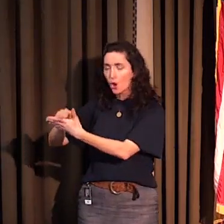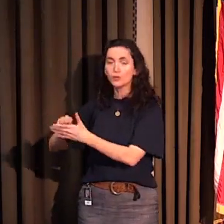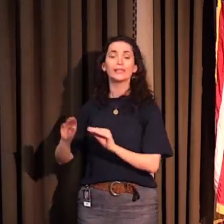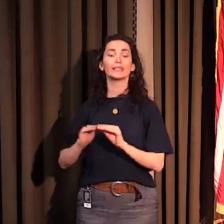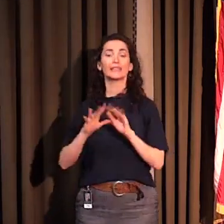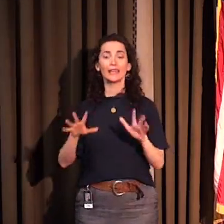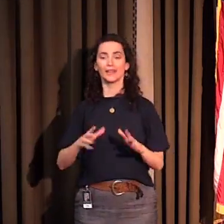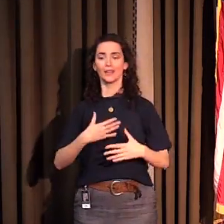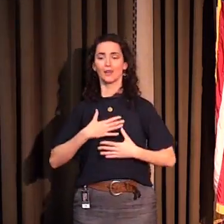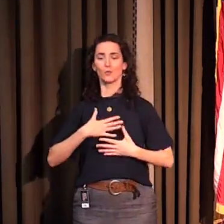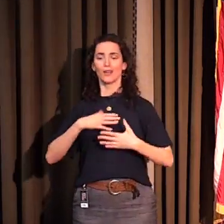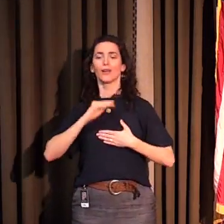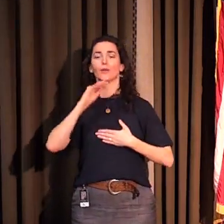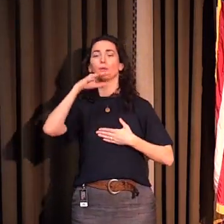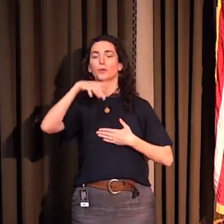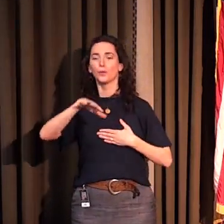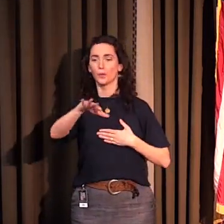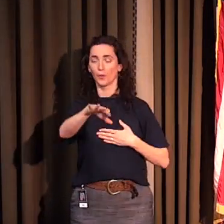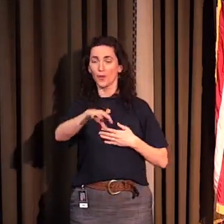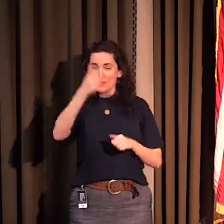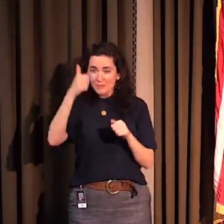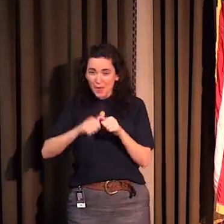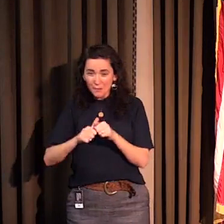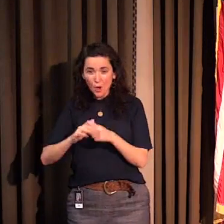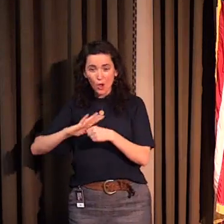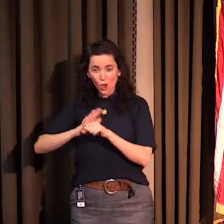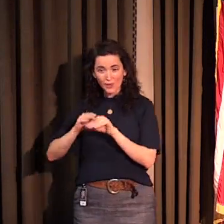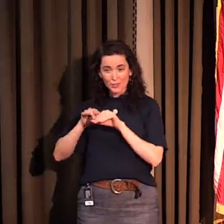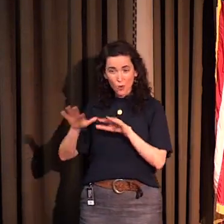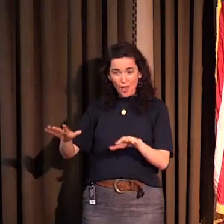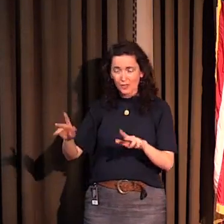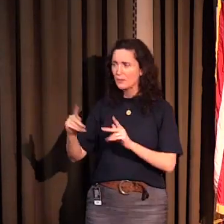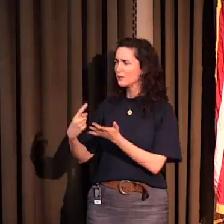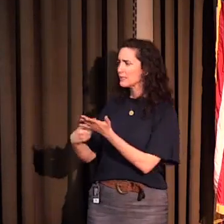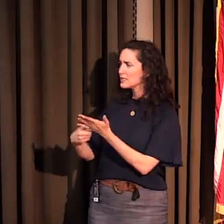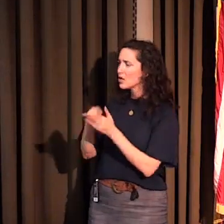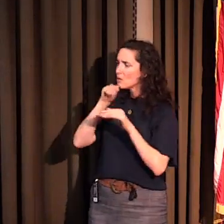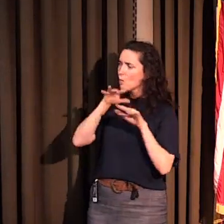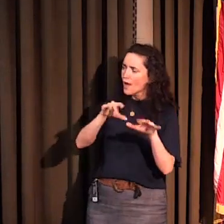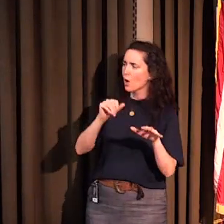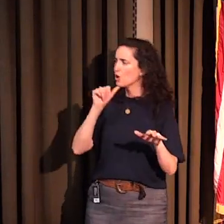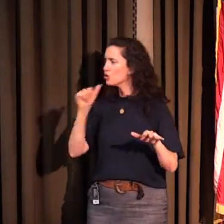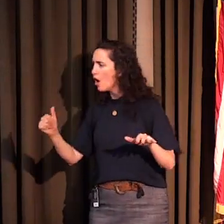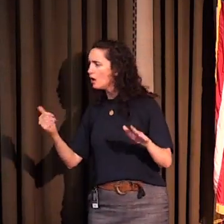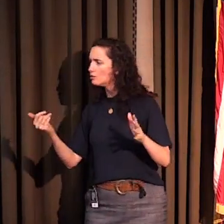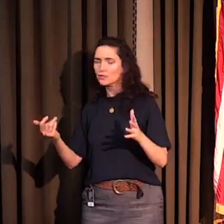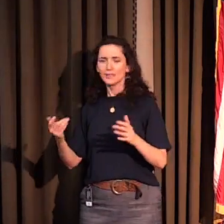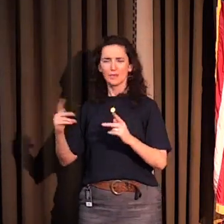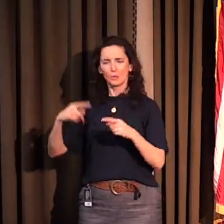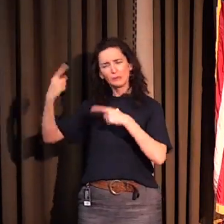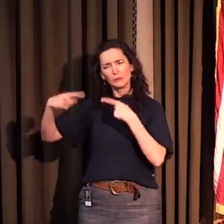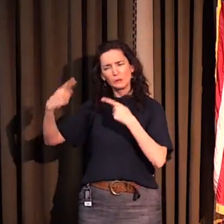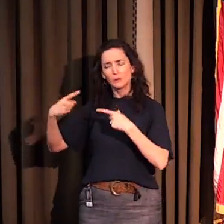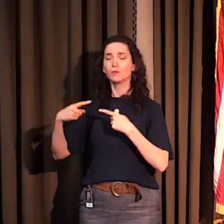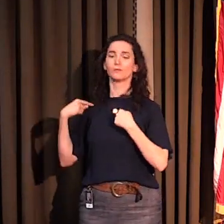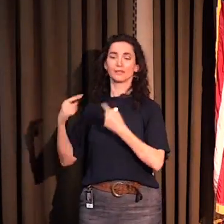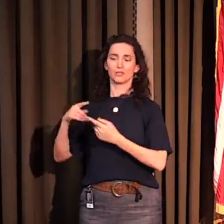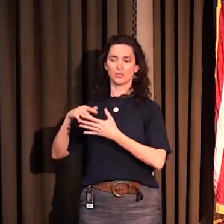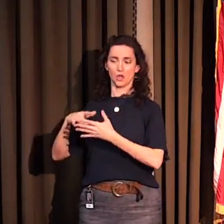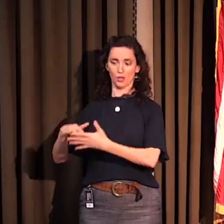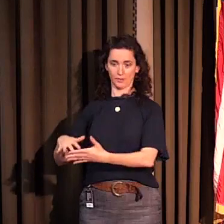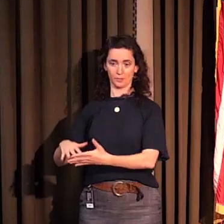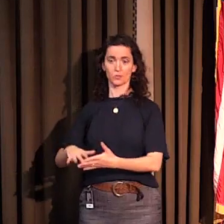if you remember, in the first month or two of the pandemic, there was an active debate about whether it was airborne or not. Hearing that, I do want to spend a second